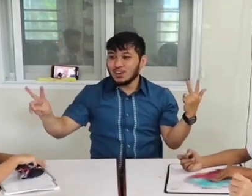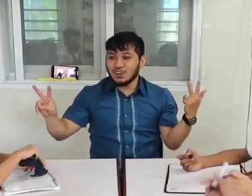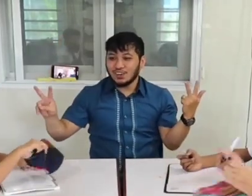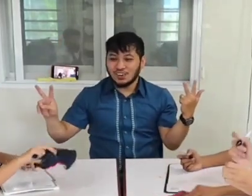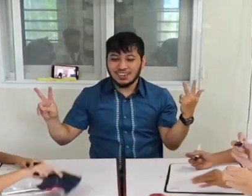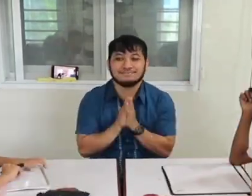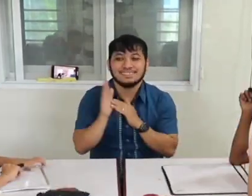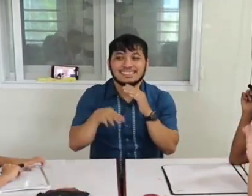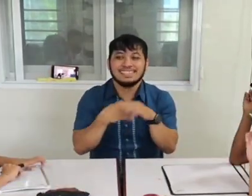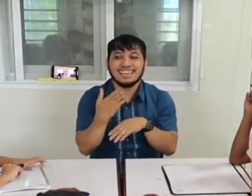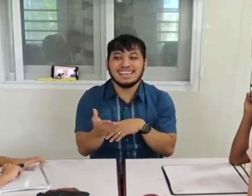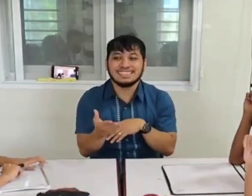one.